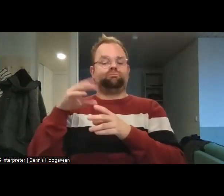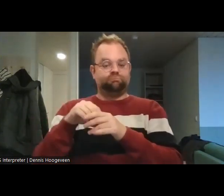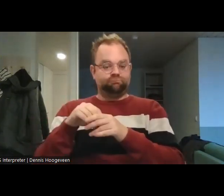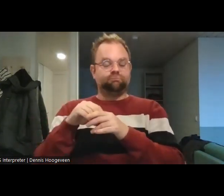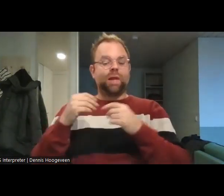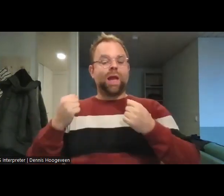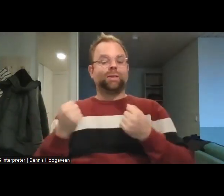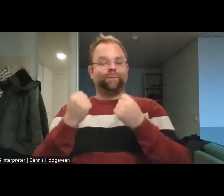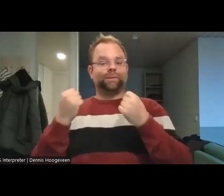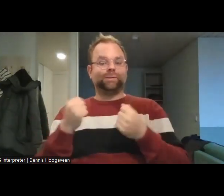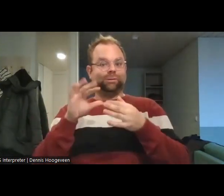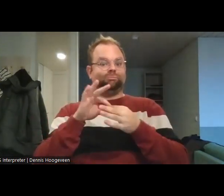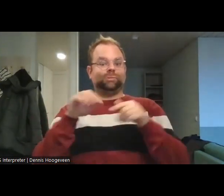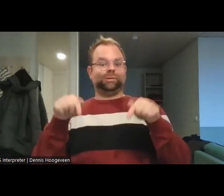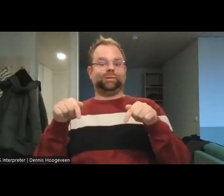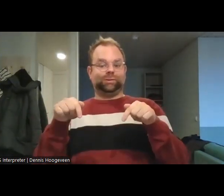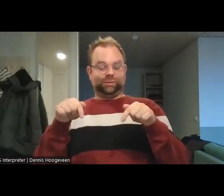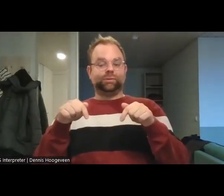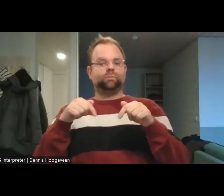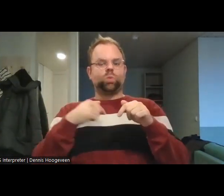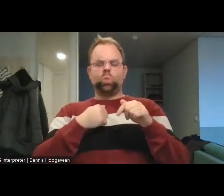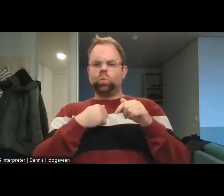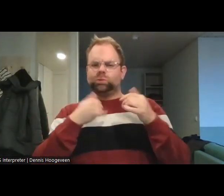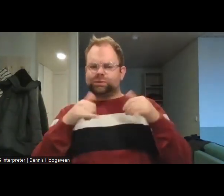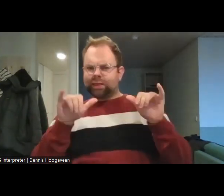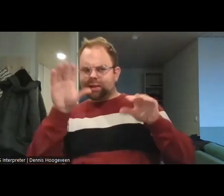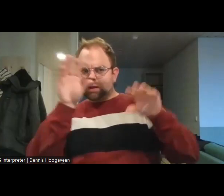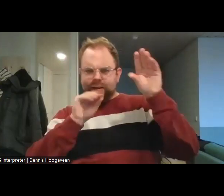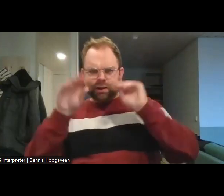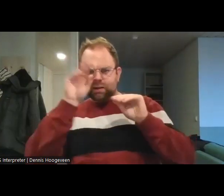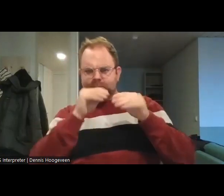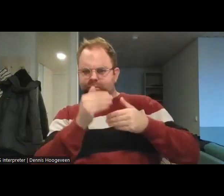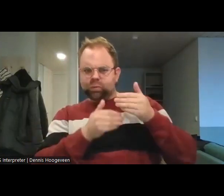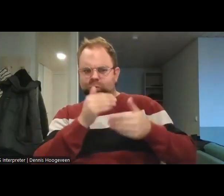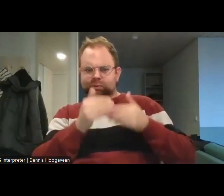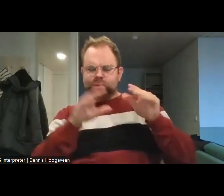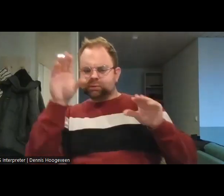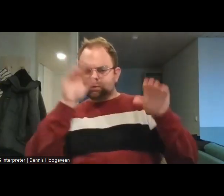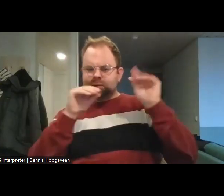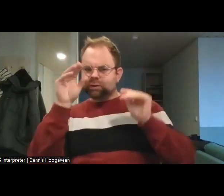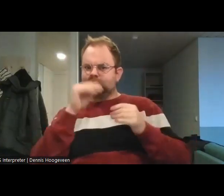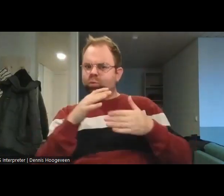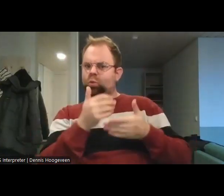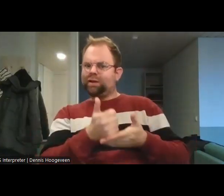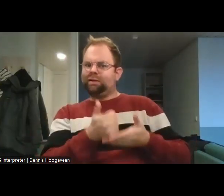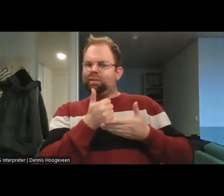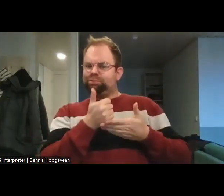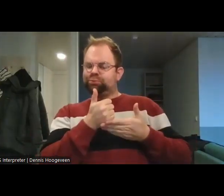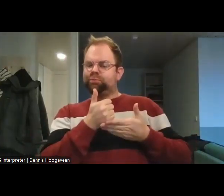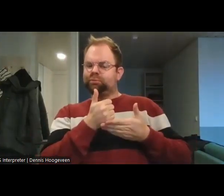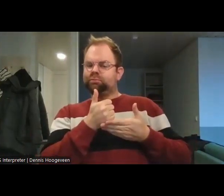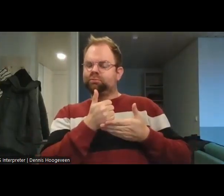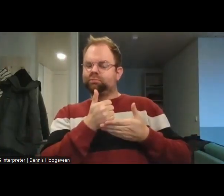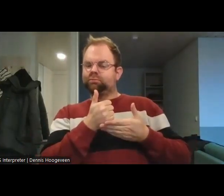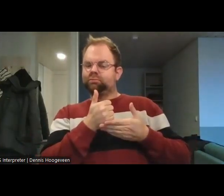really helping to develop and to improve our organization. And just to add into it,